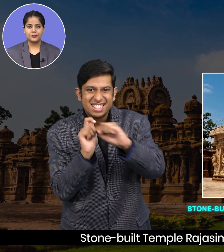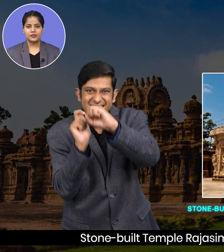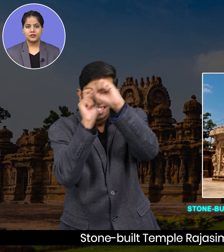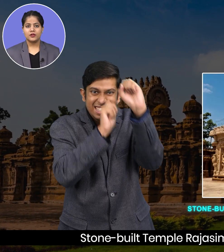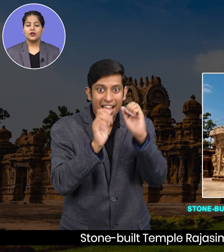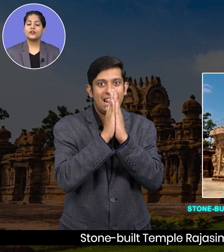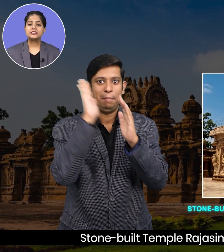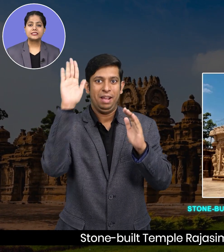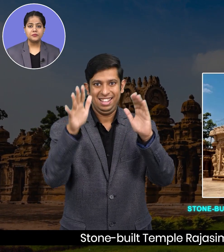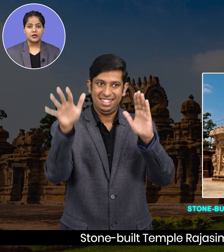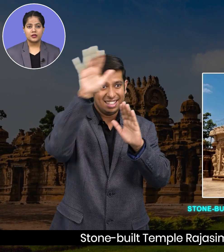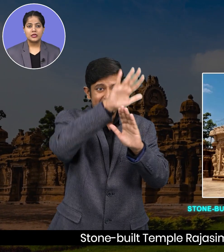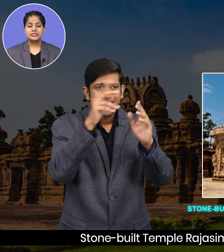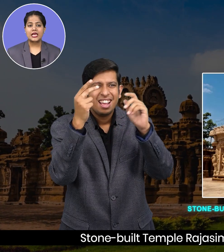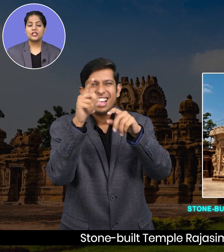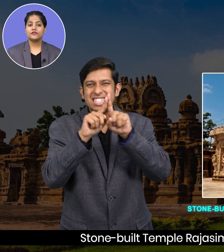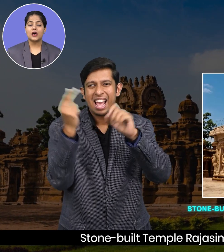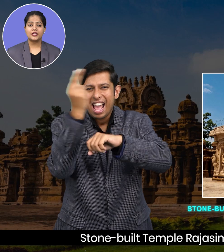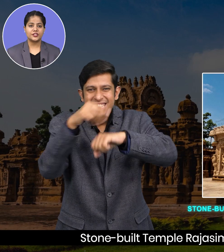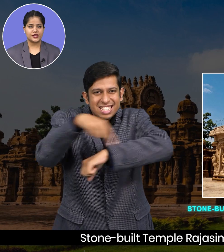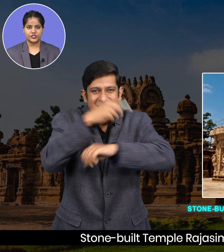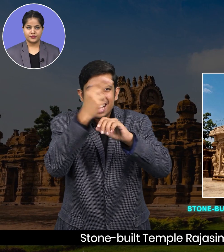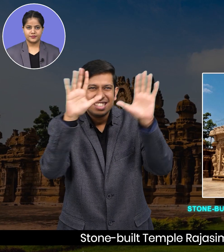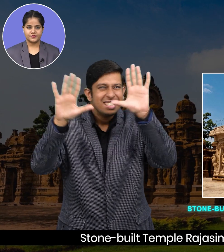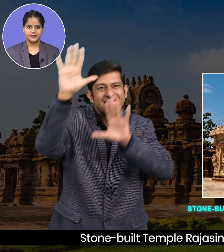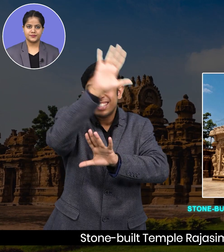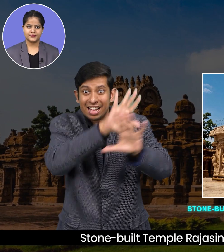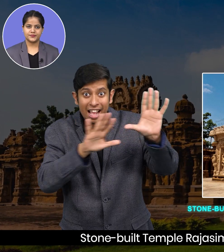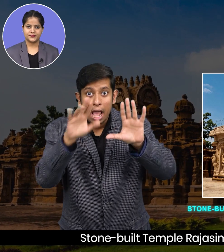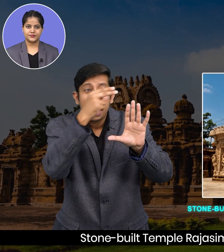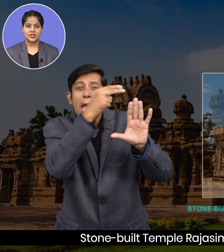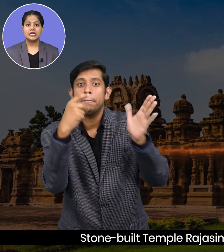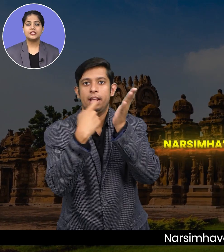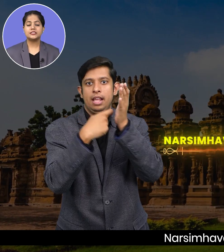stone-built temple, Rajasimha style of architecture.